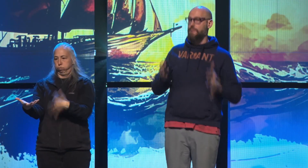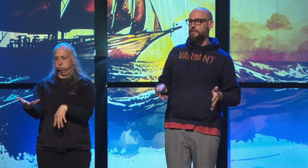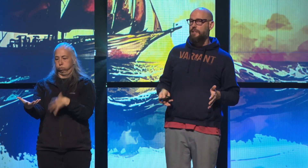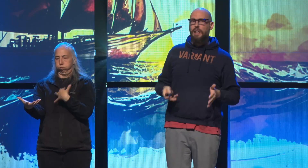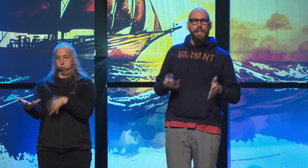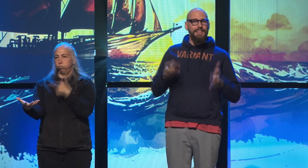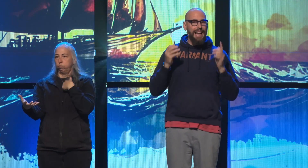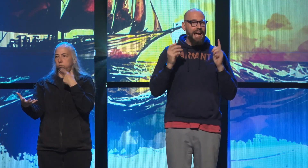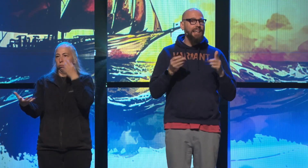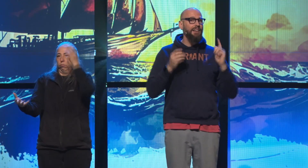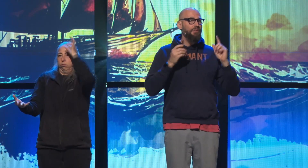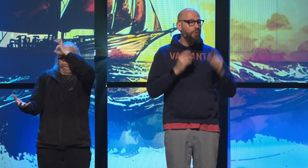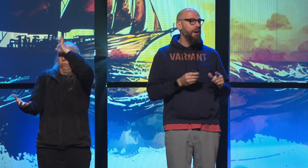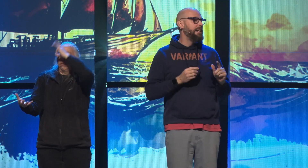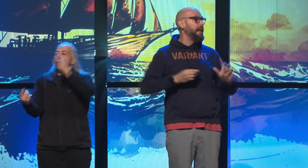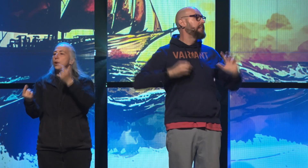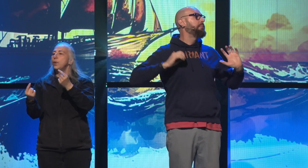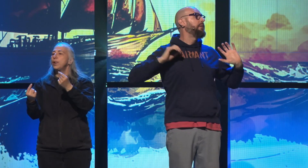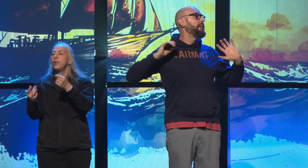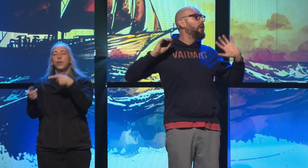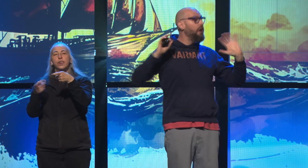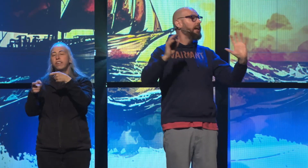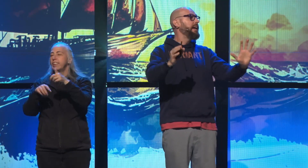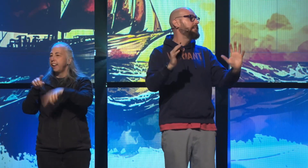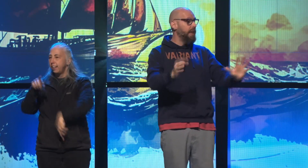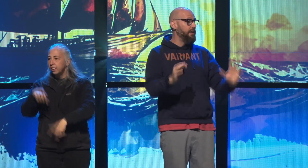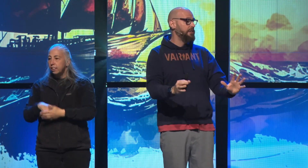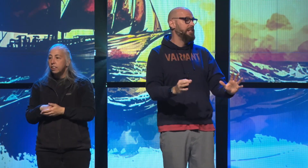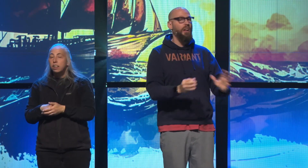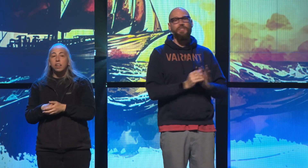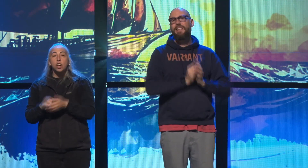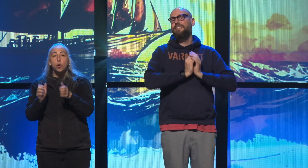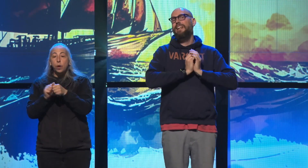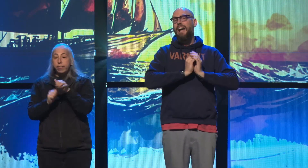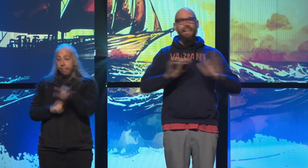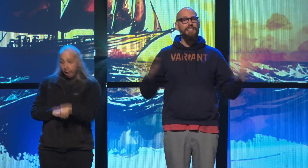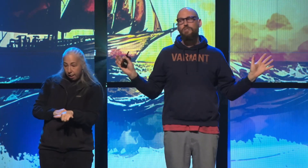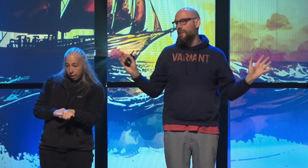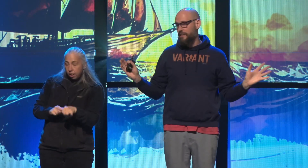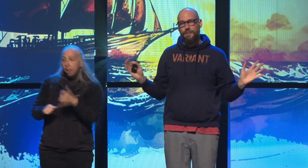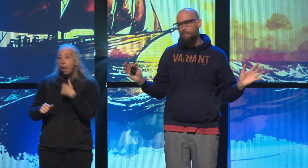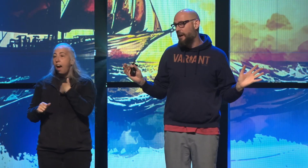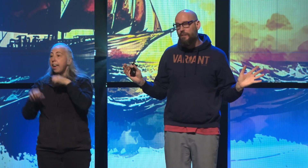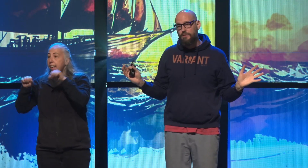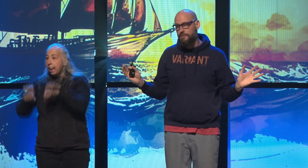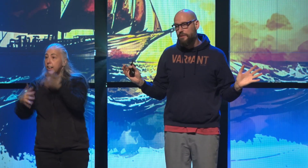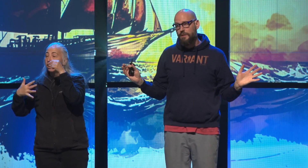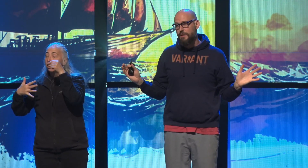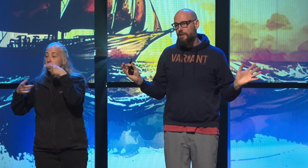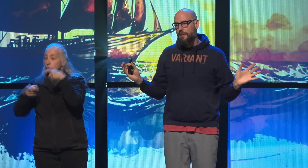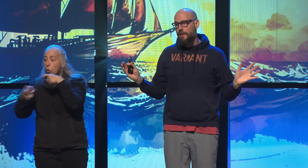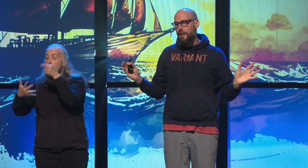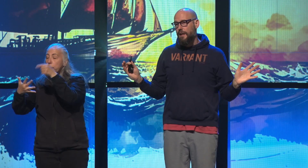that premise, then I can avoid expelling all kinds of energy on things that I can do nothing about.